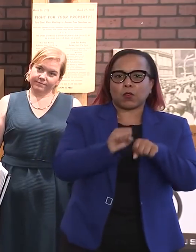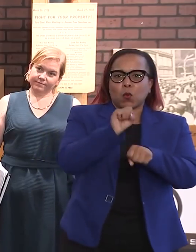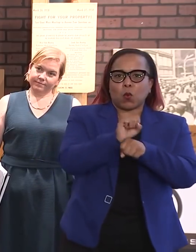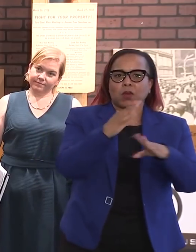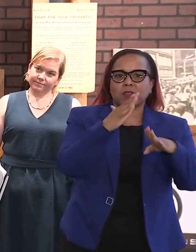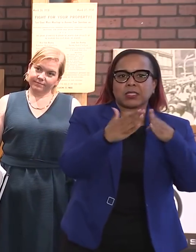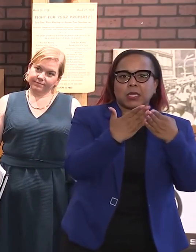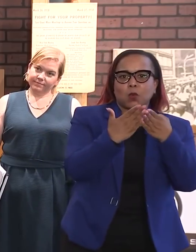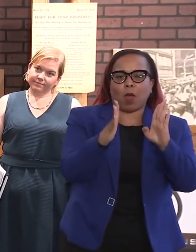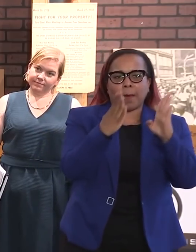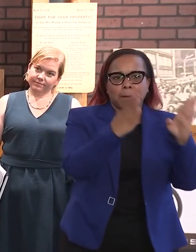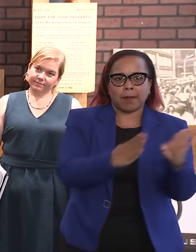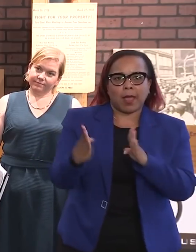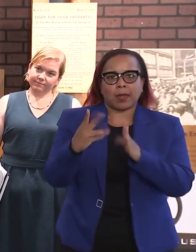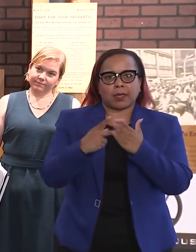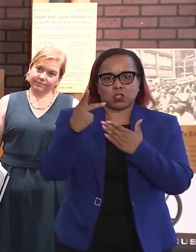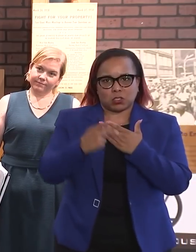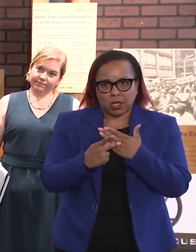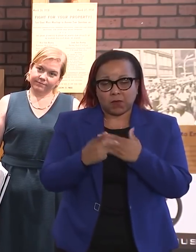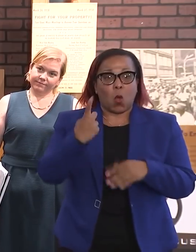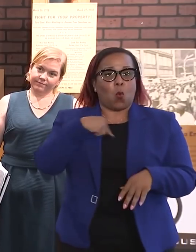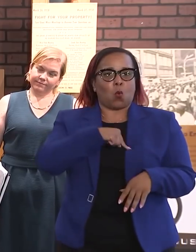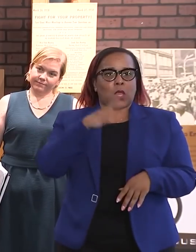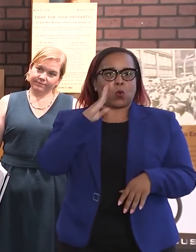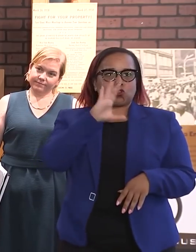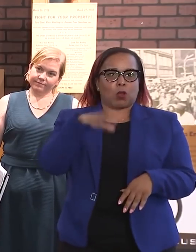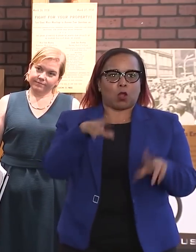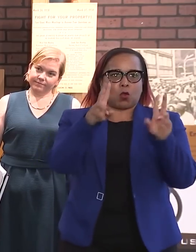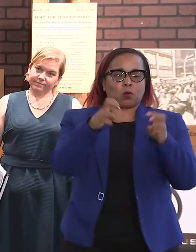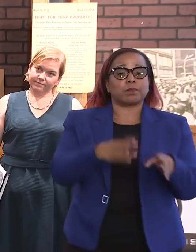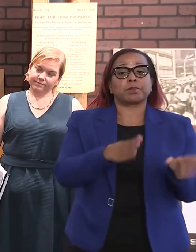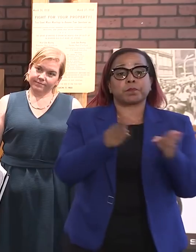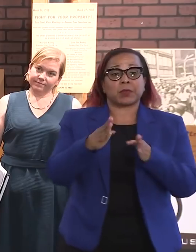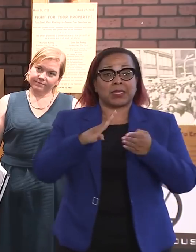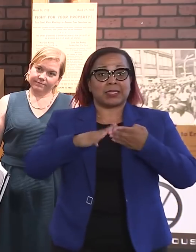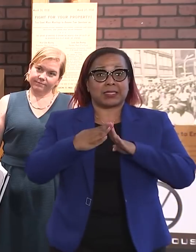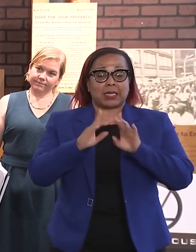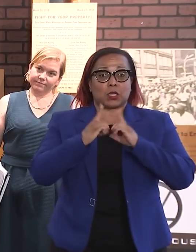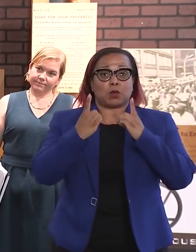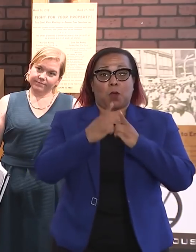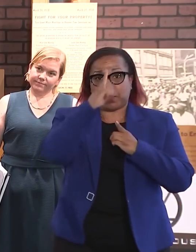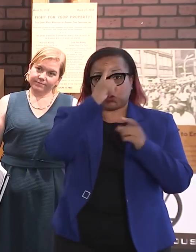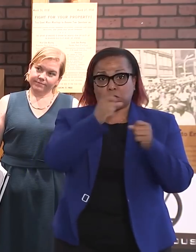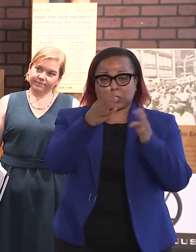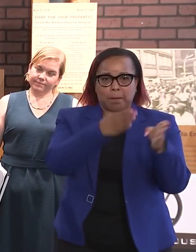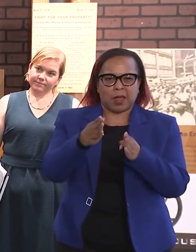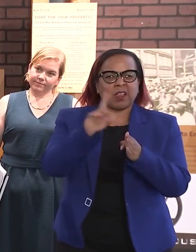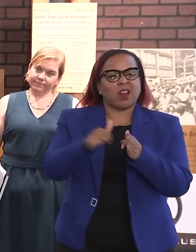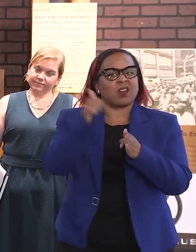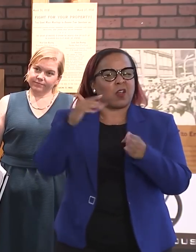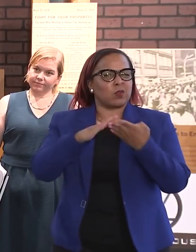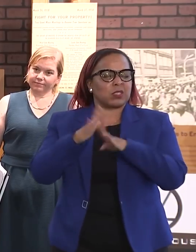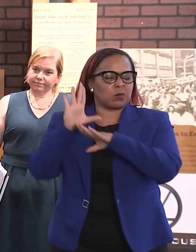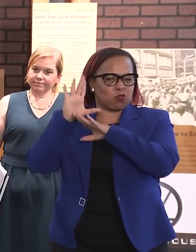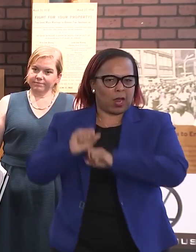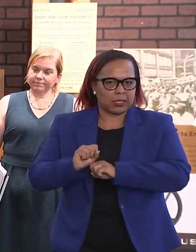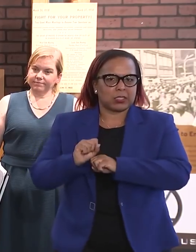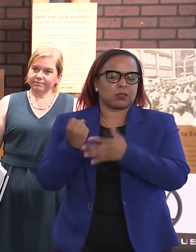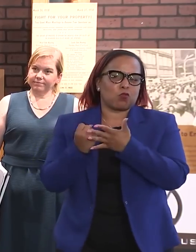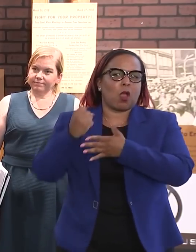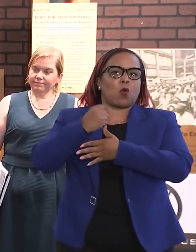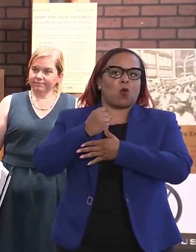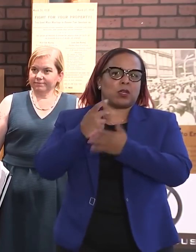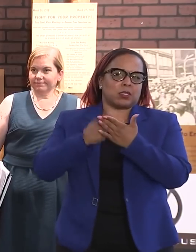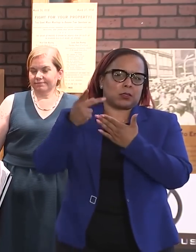the citywide planning initiative, We Will Chicago, City Department strategic planning, and other city practices, priorities,